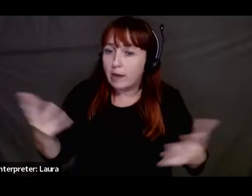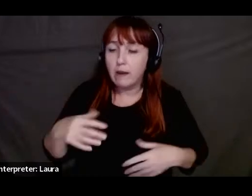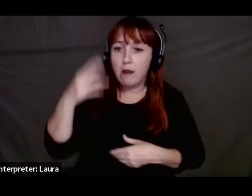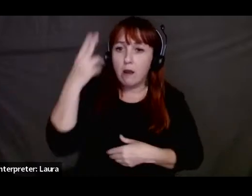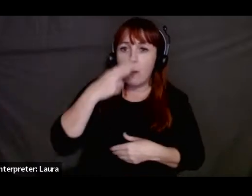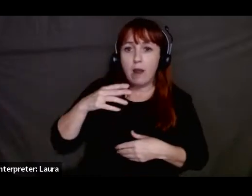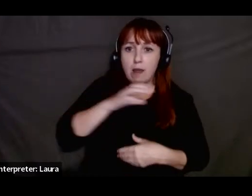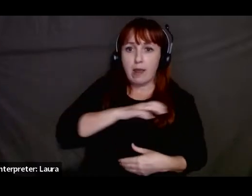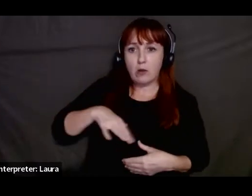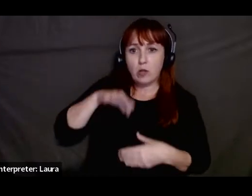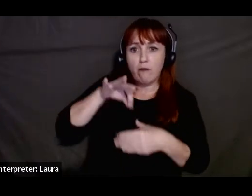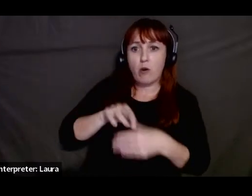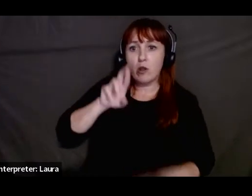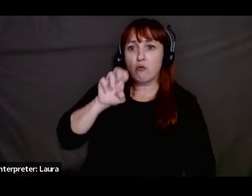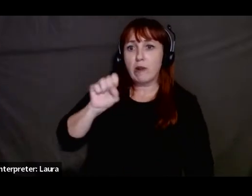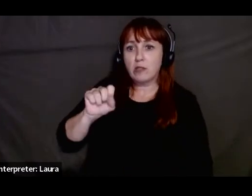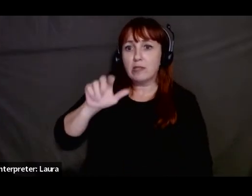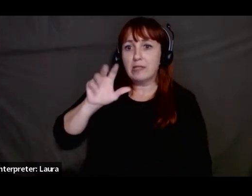a resolution